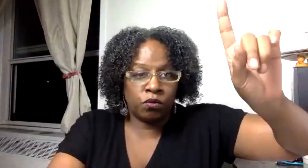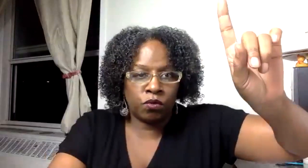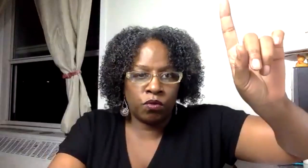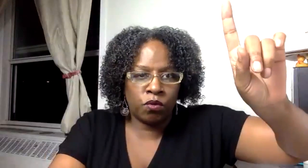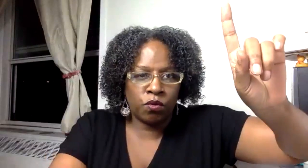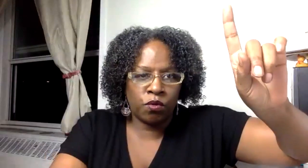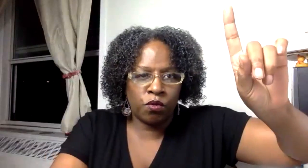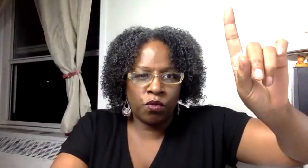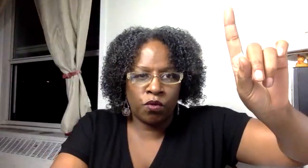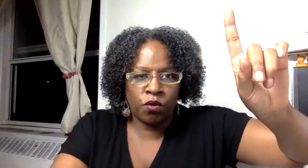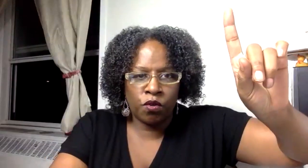That was weeks ago.